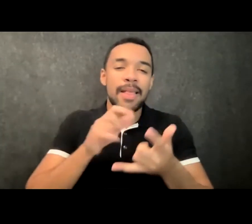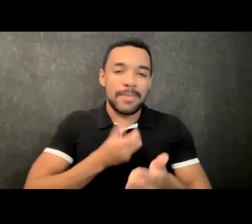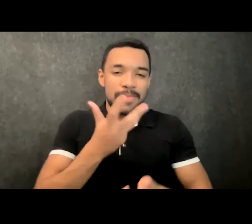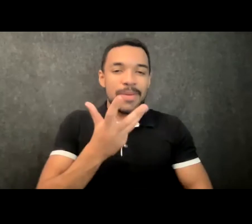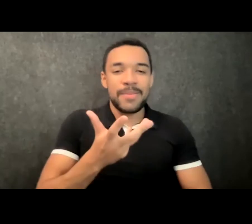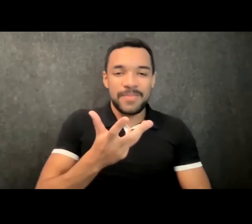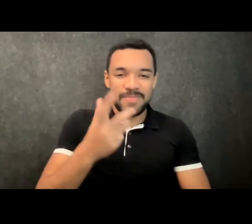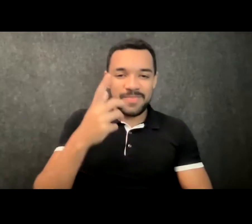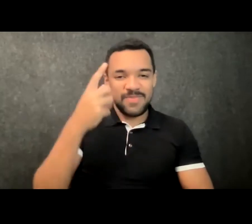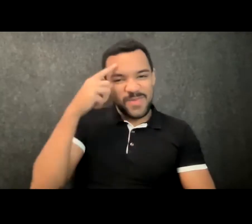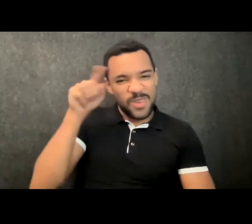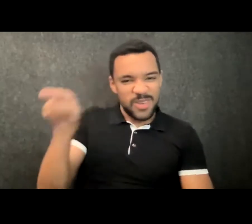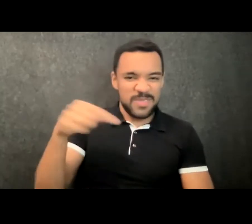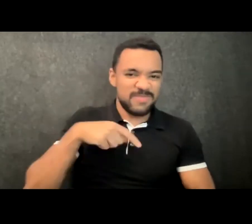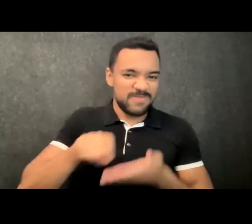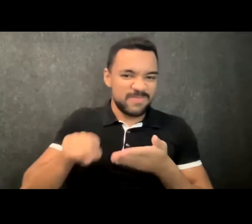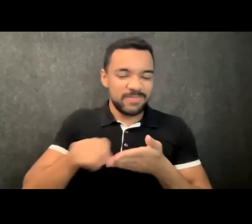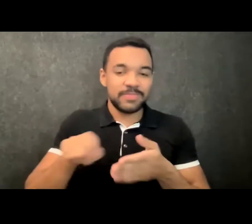Off-roading.